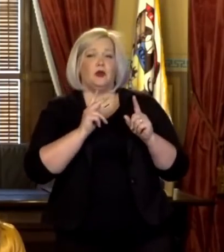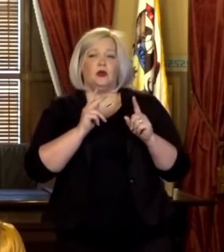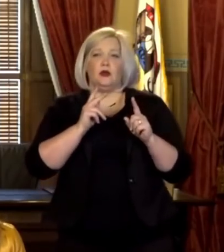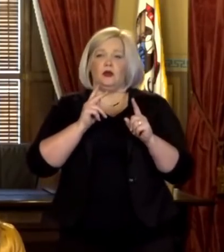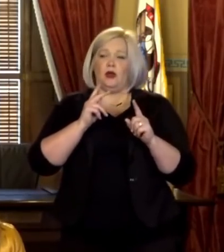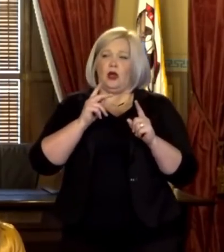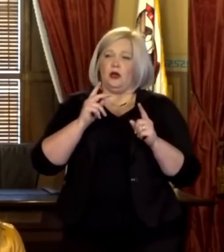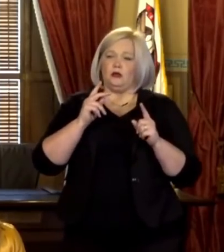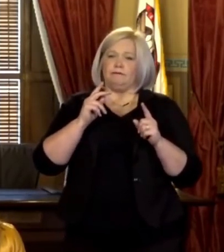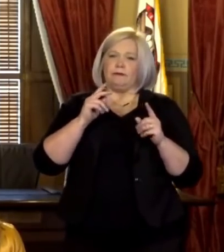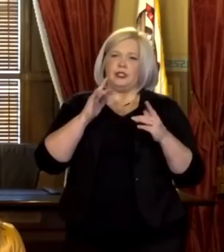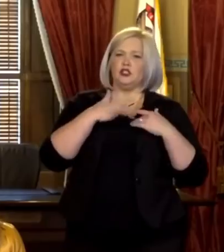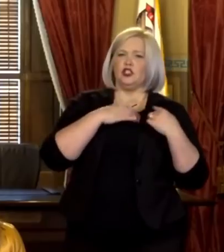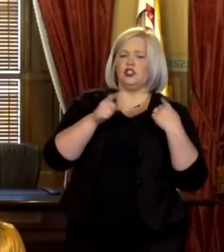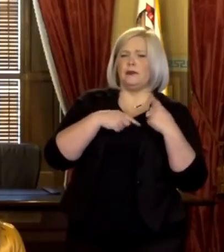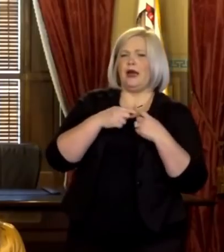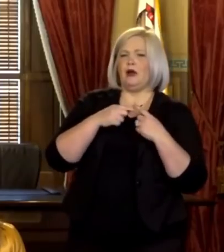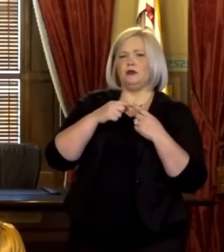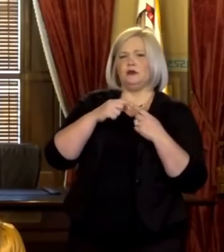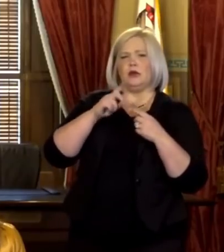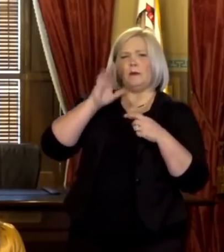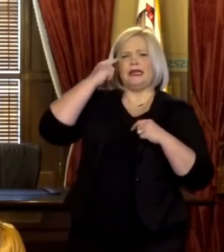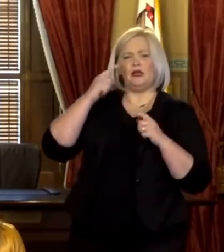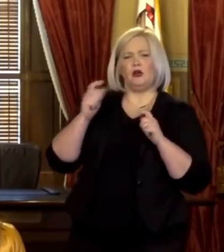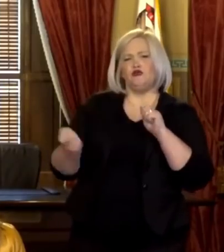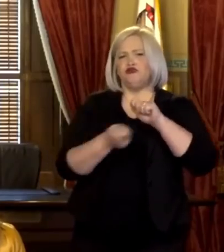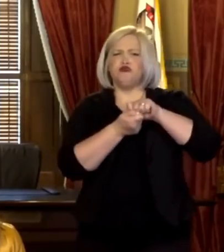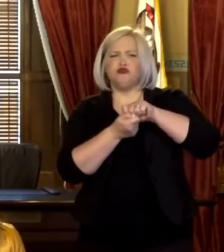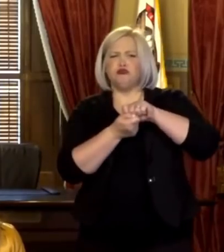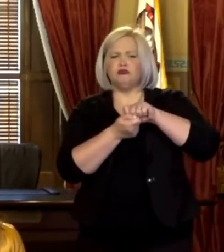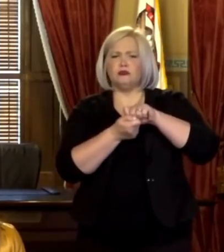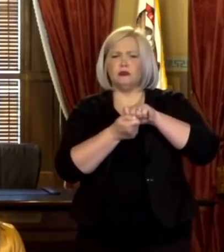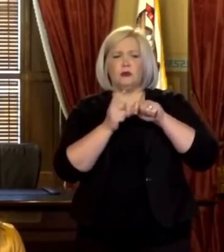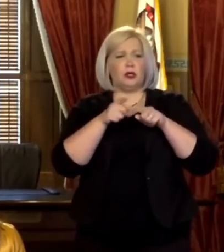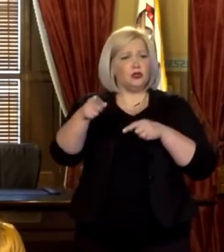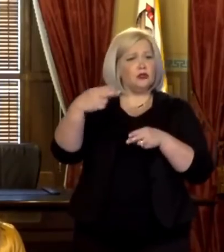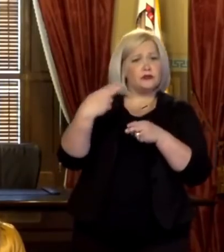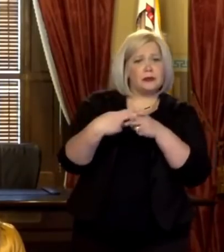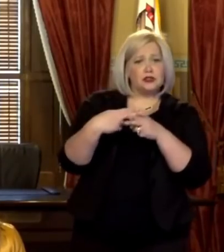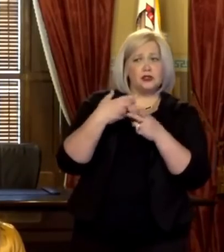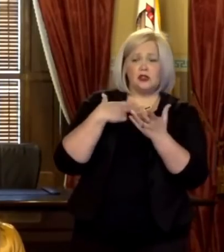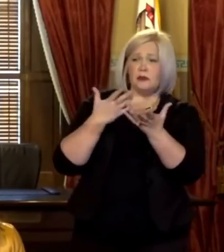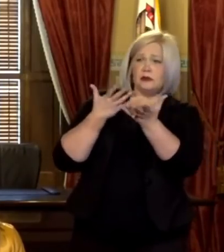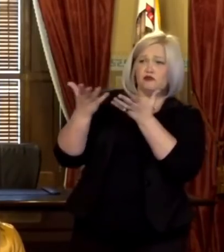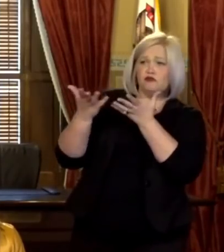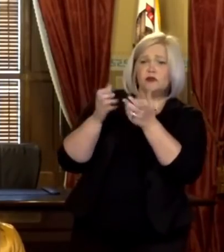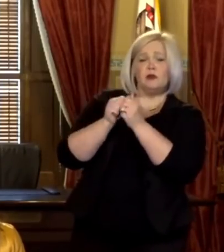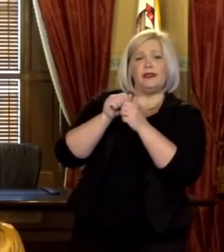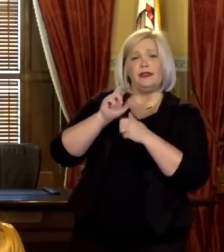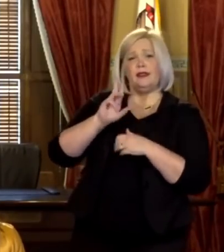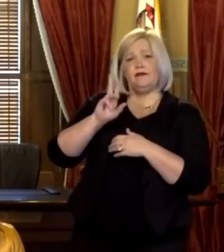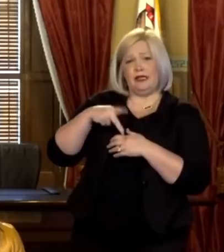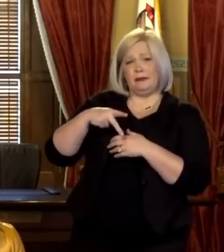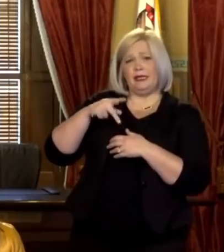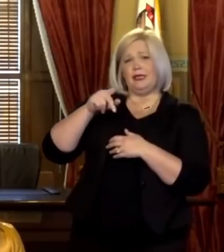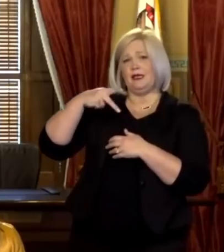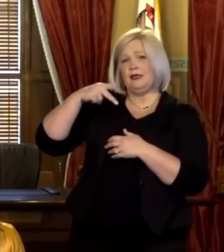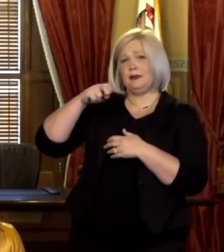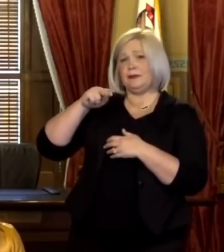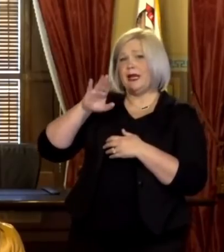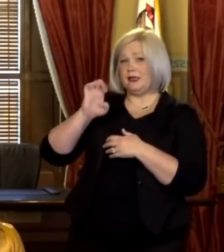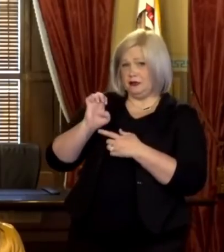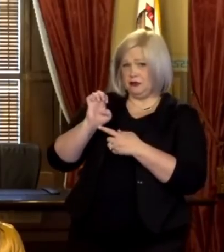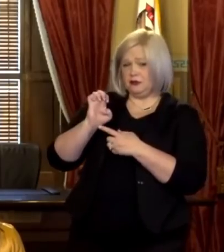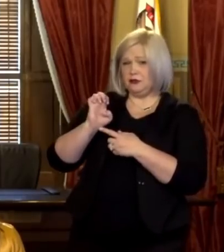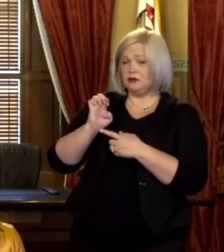as political tit for tats, but you've mentioned any number of times that you've been interfacing primarily with the vice president, and I'm